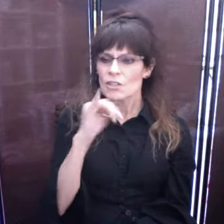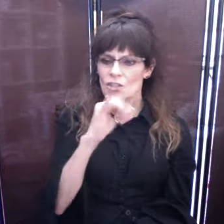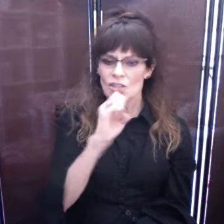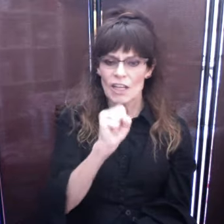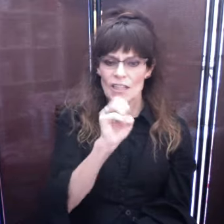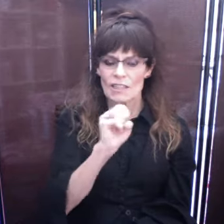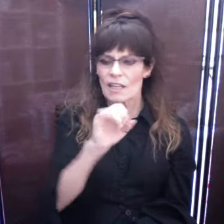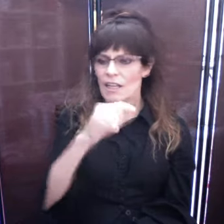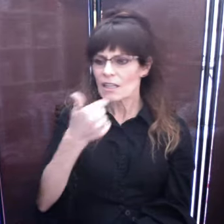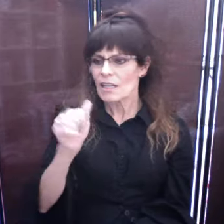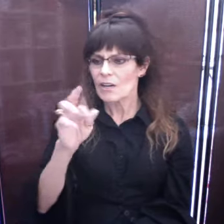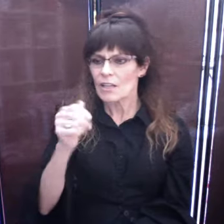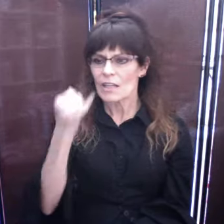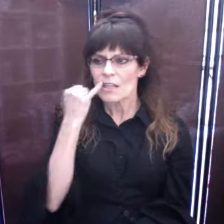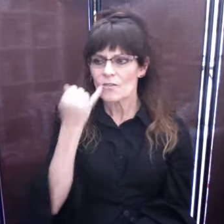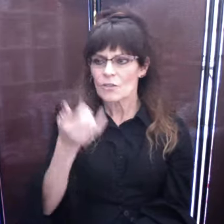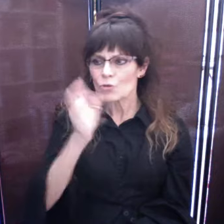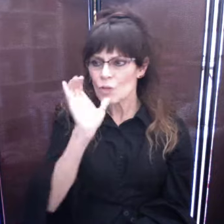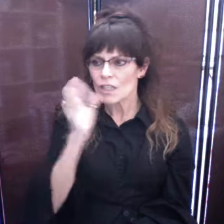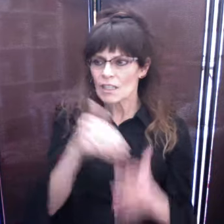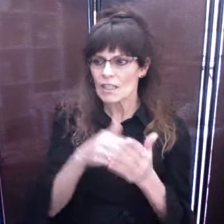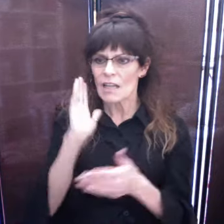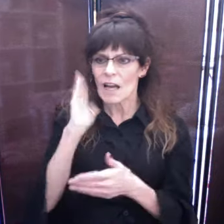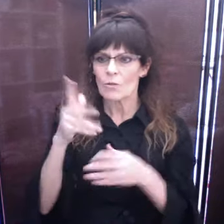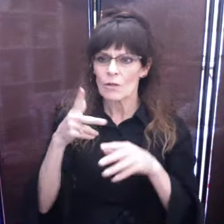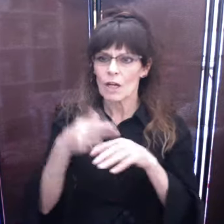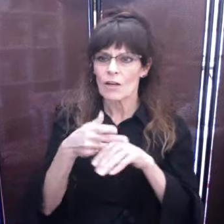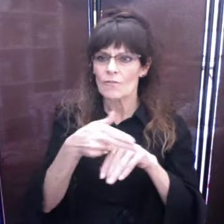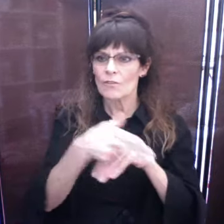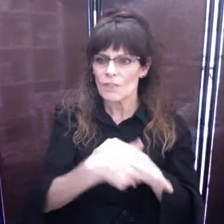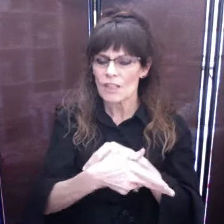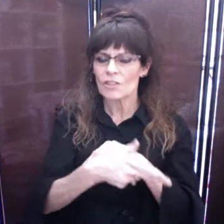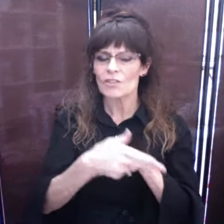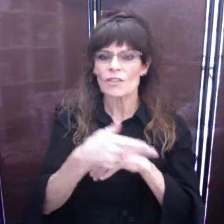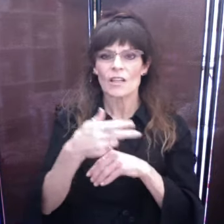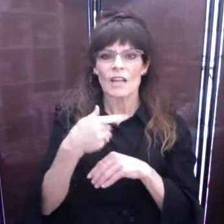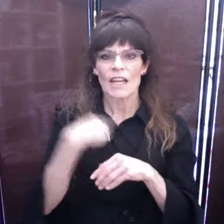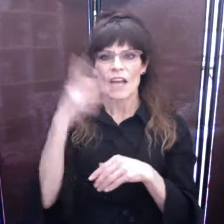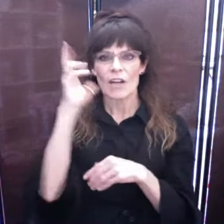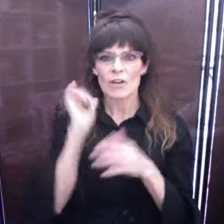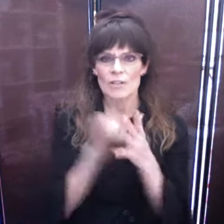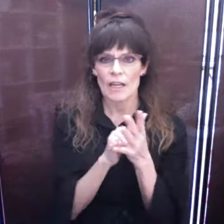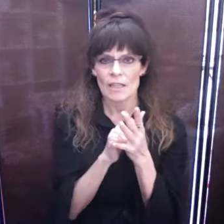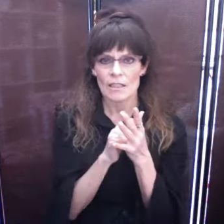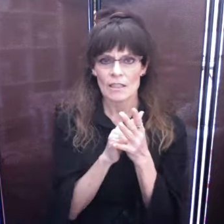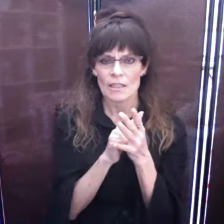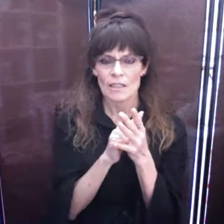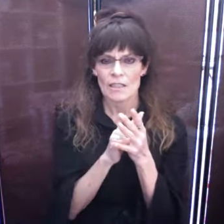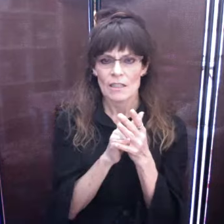of beer, I'm going to cut your fingers off next week, right? And you guys, I heard that. It shook me to